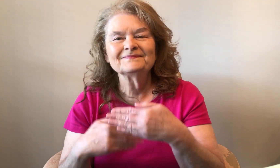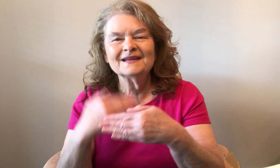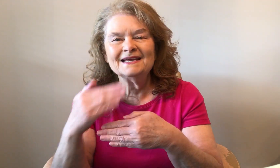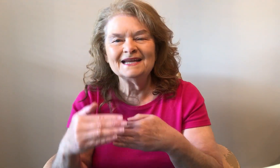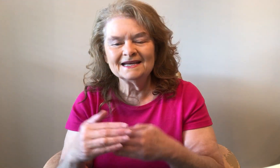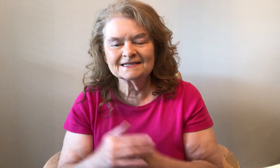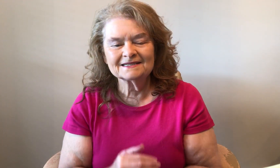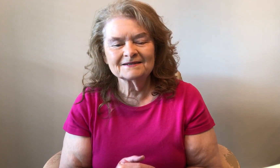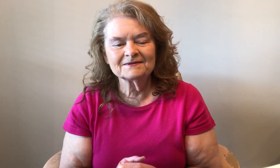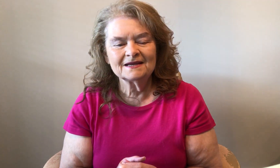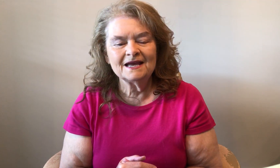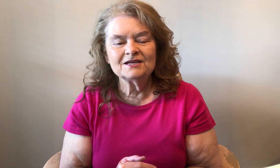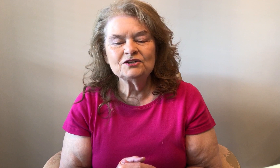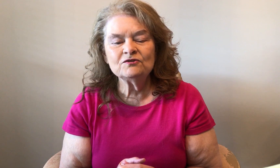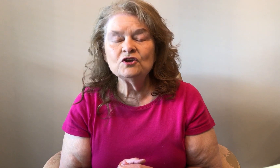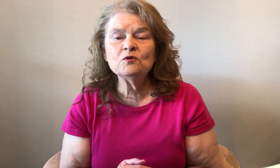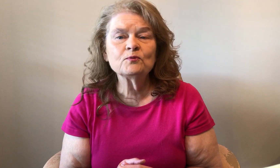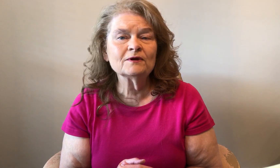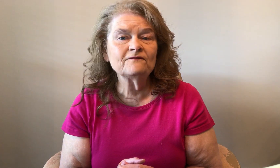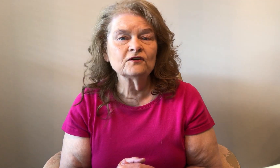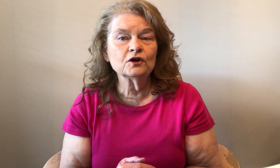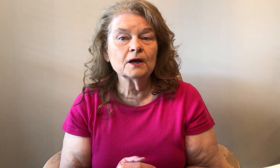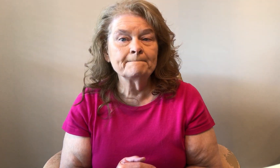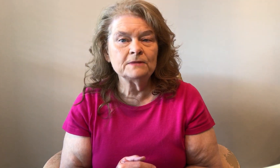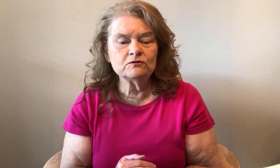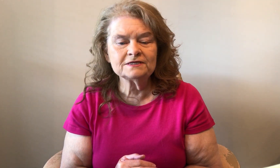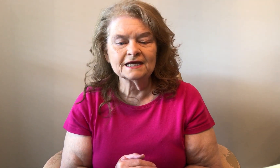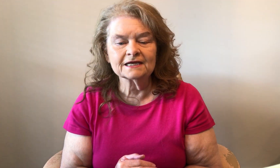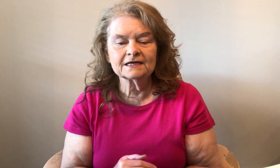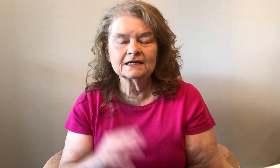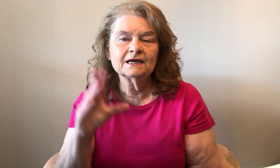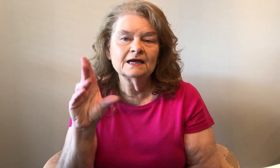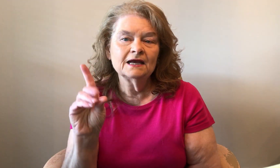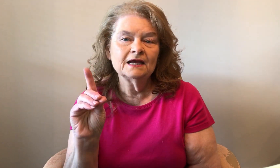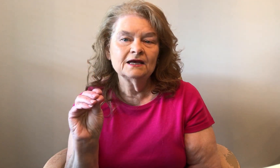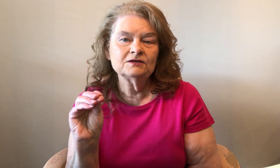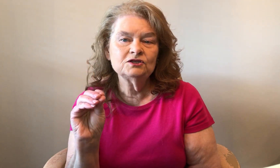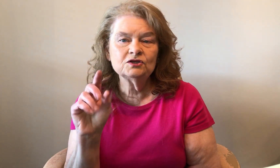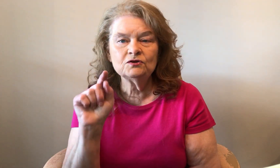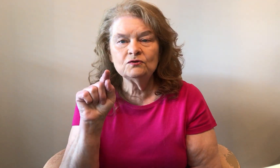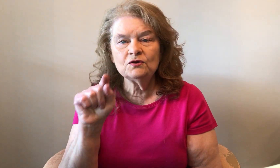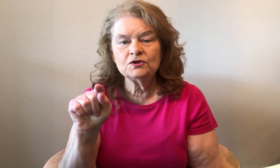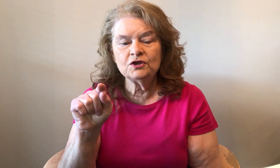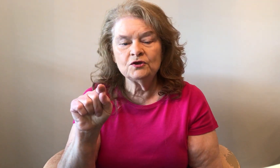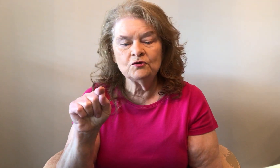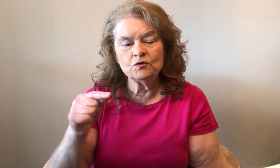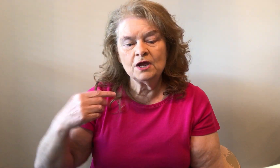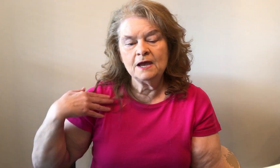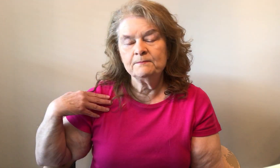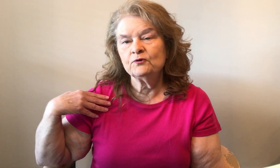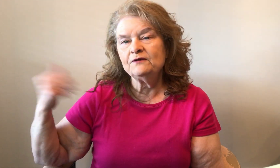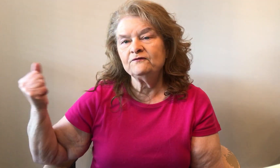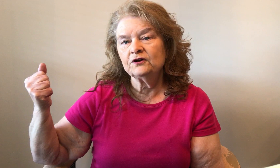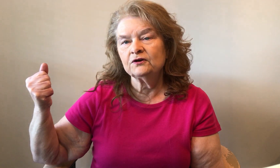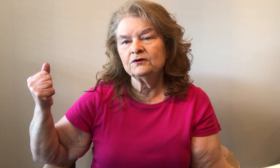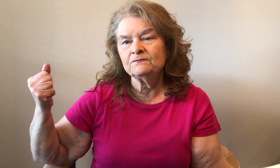Okay, next. Do you prefer music? Do you prefer